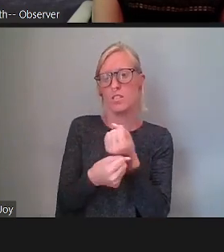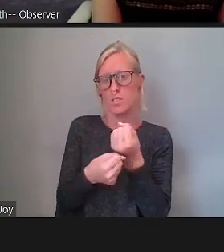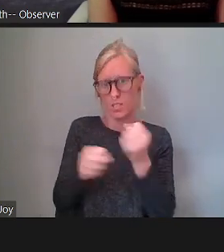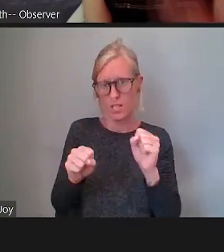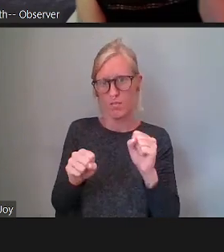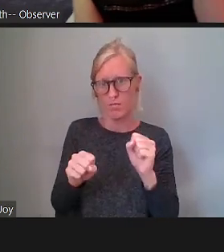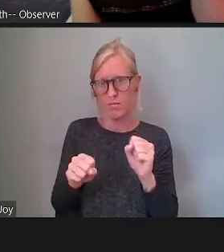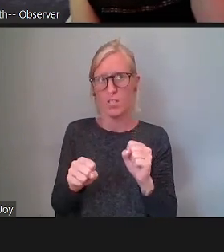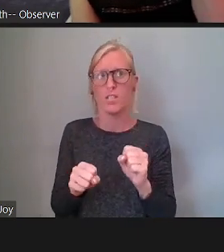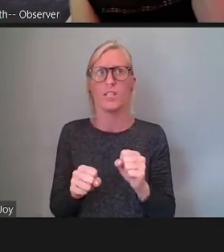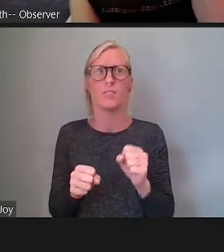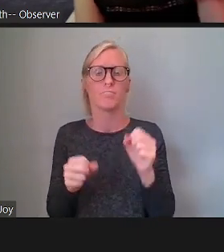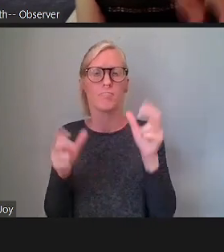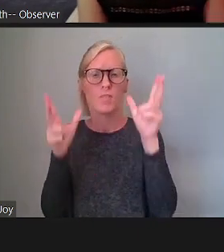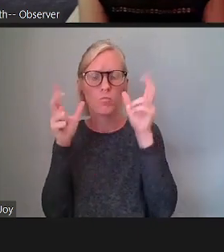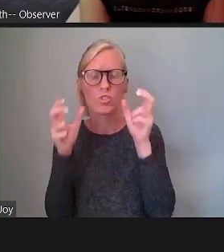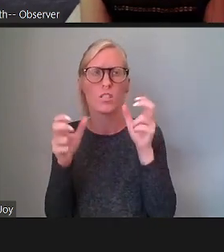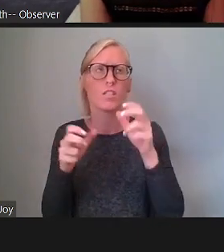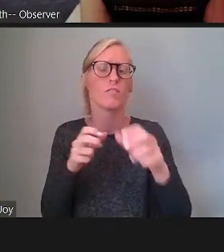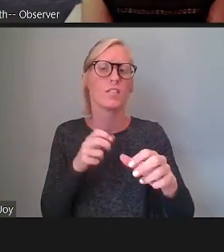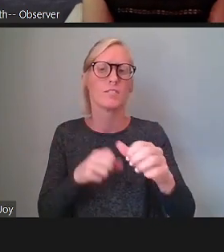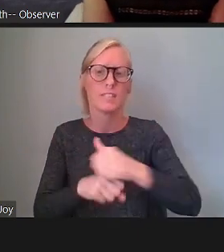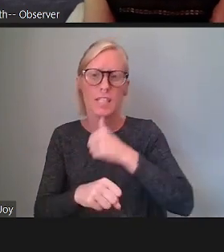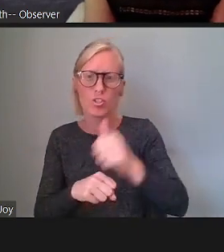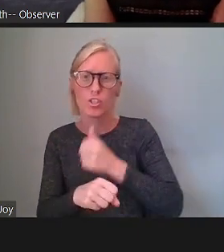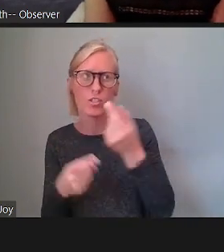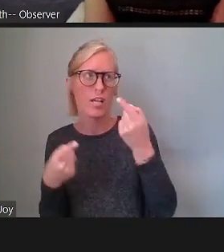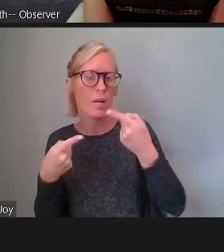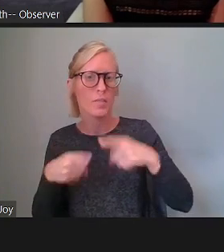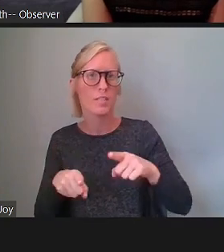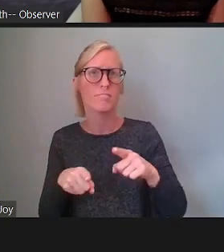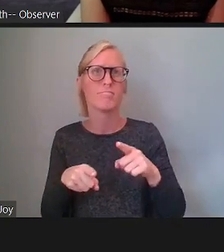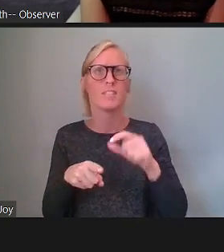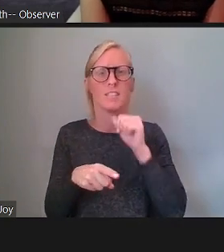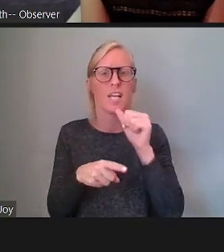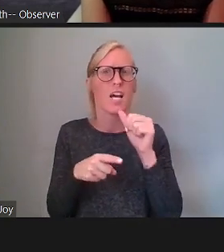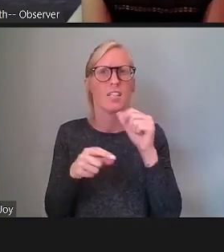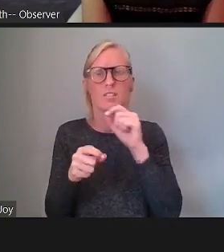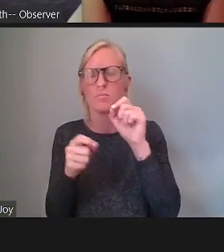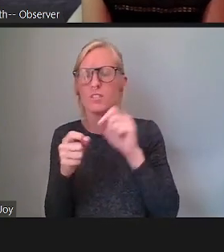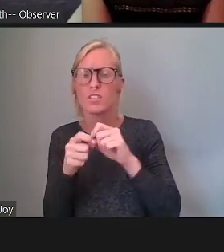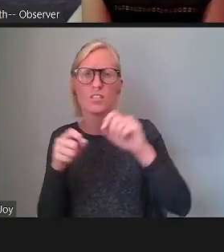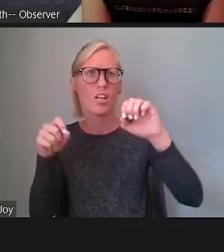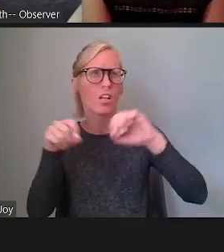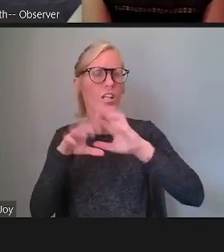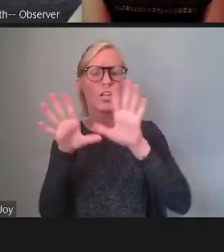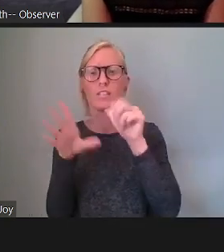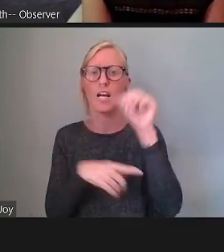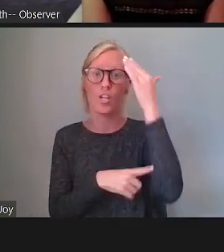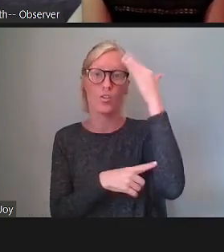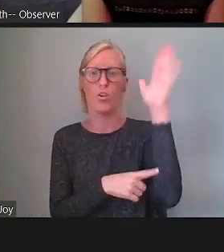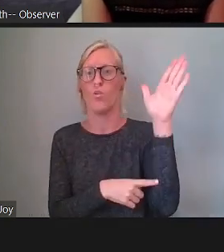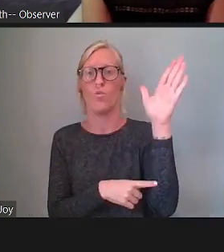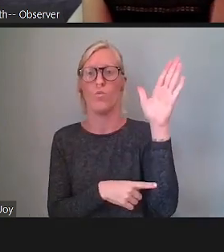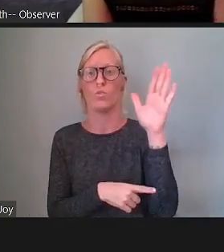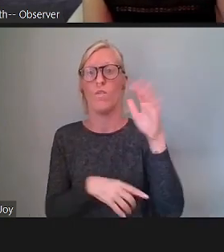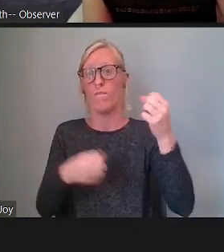danger, or where there's uncertainty, something unknown, something unclear. So fear